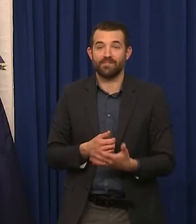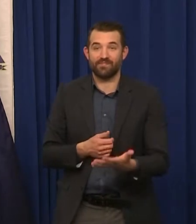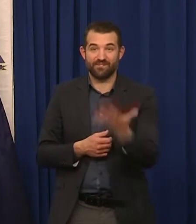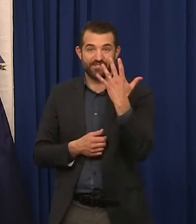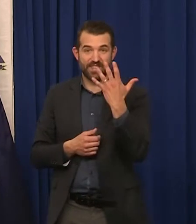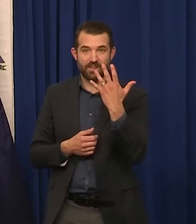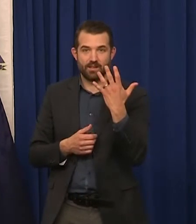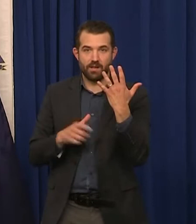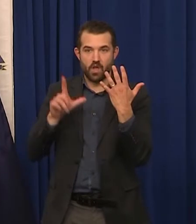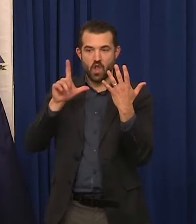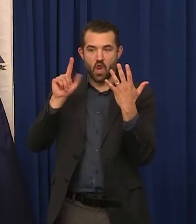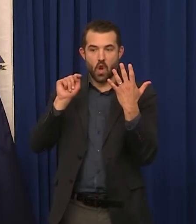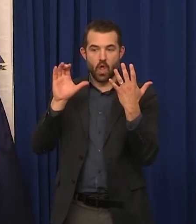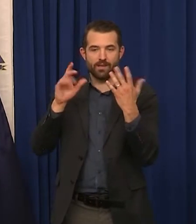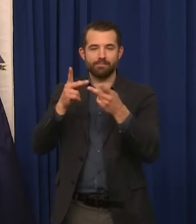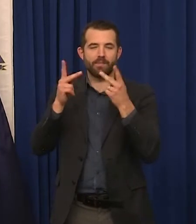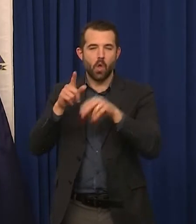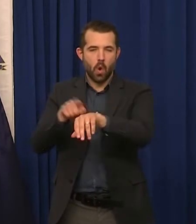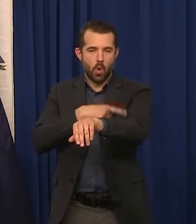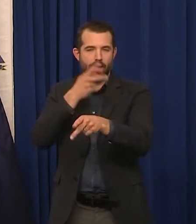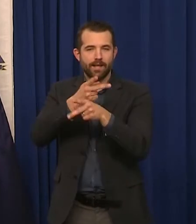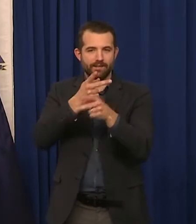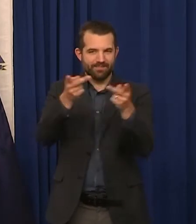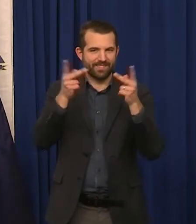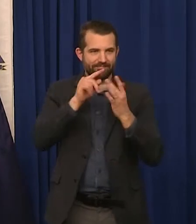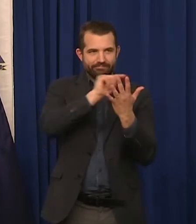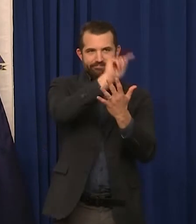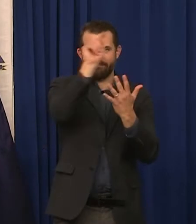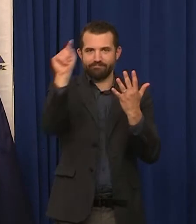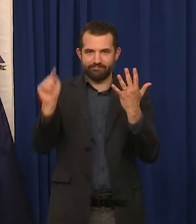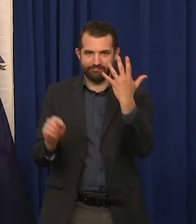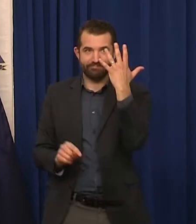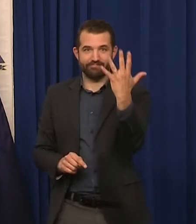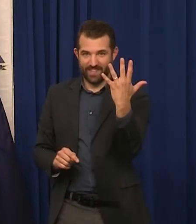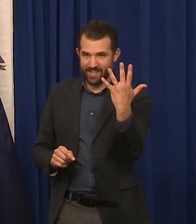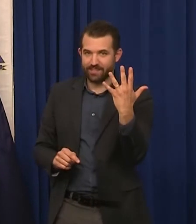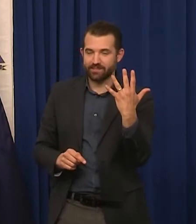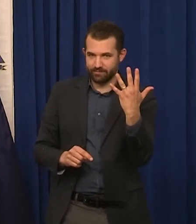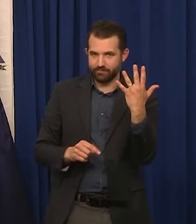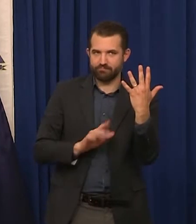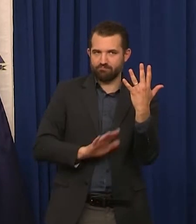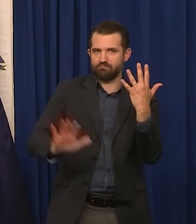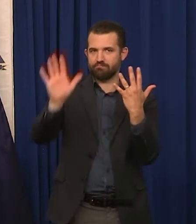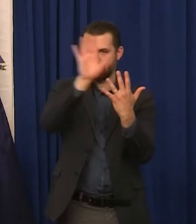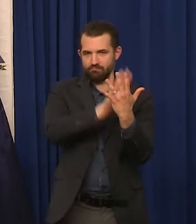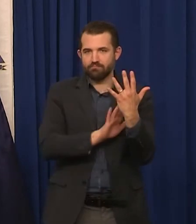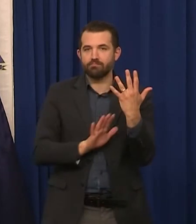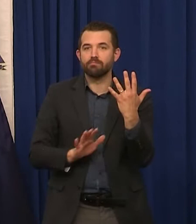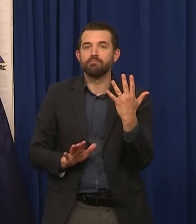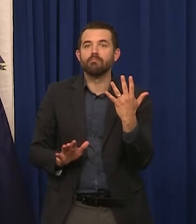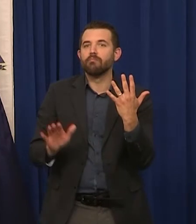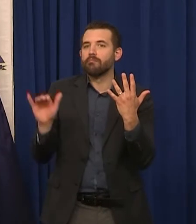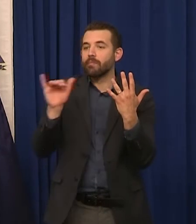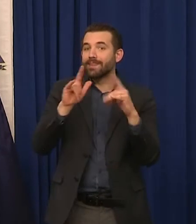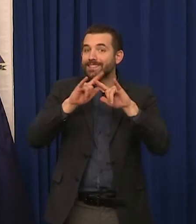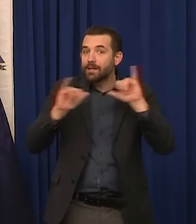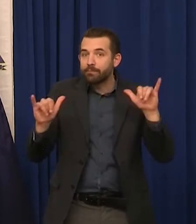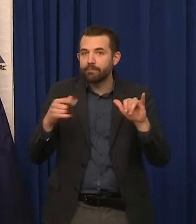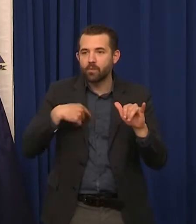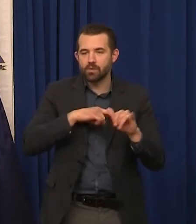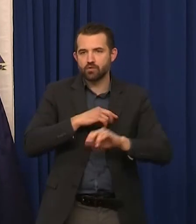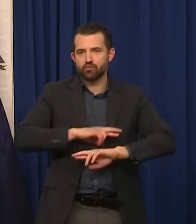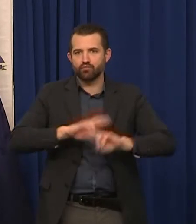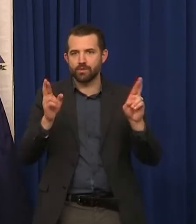care facilities on, and again, also somewhat similar to Kevin's question, one of the things that we're working on is preparing